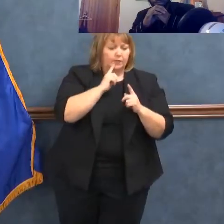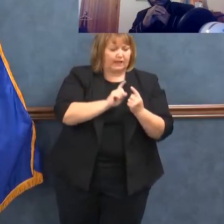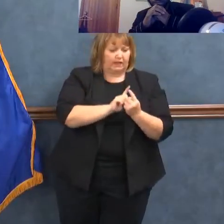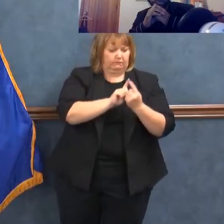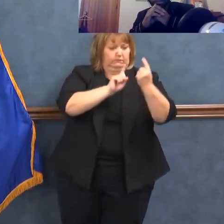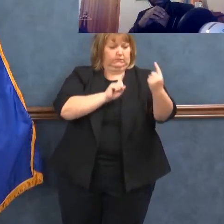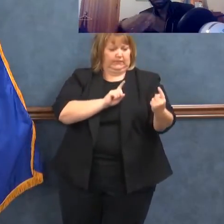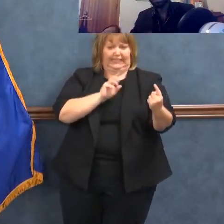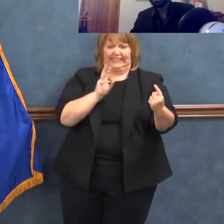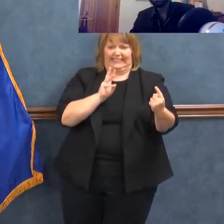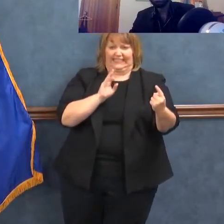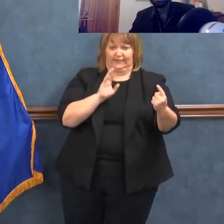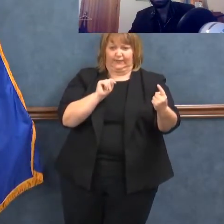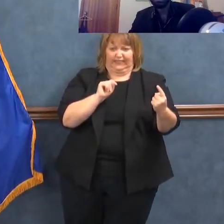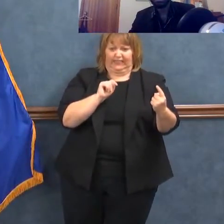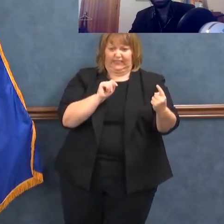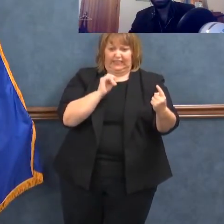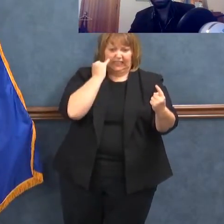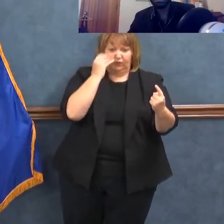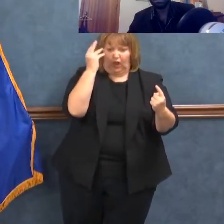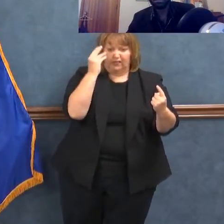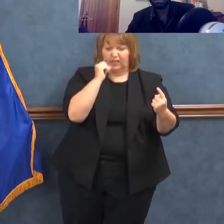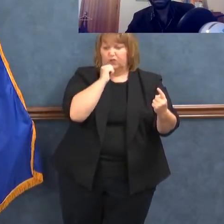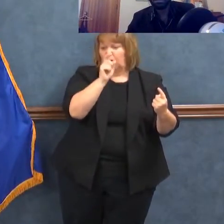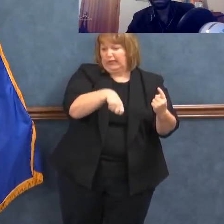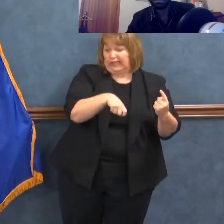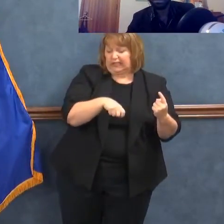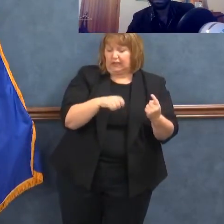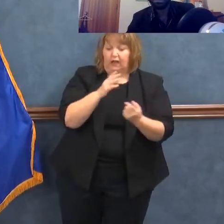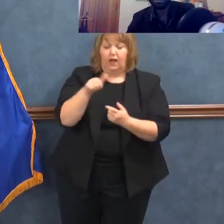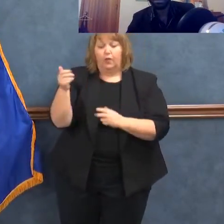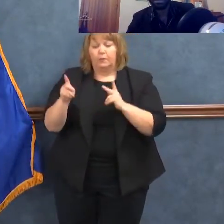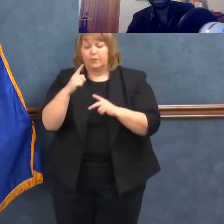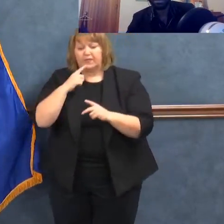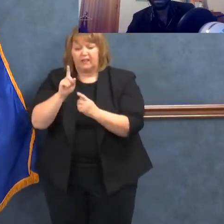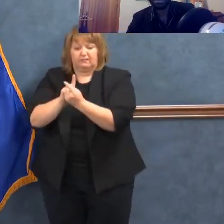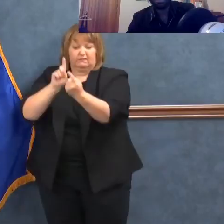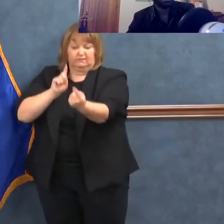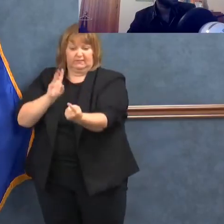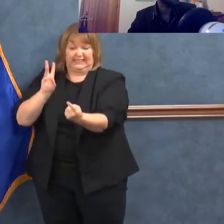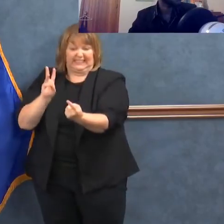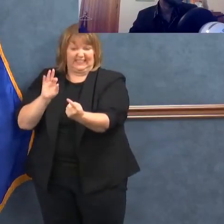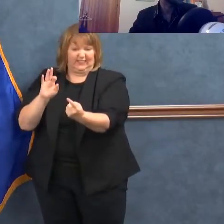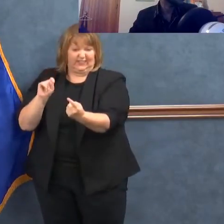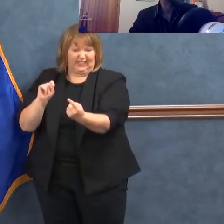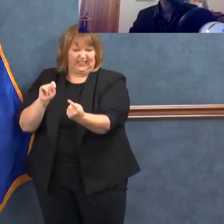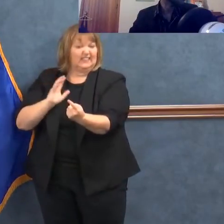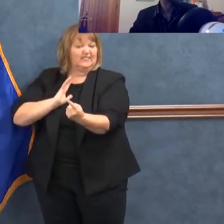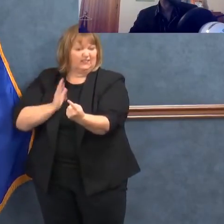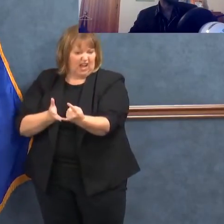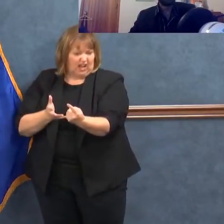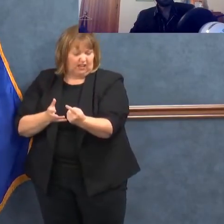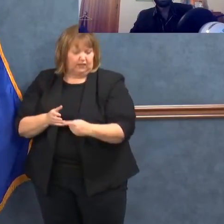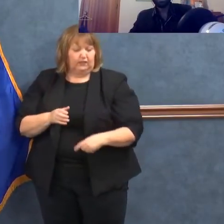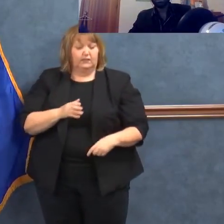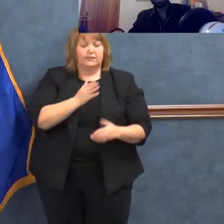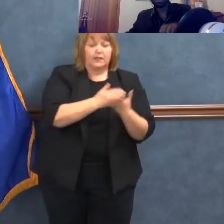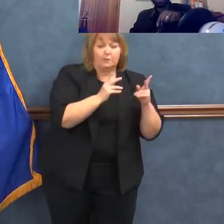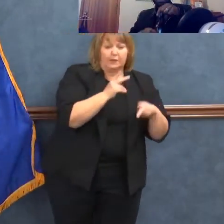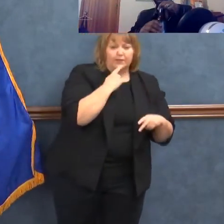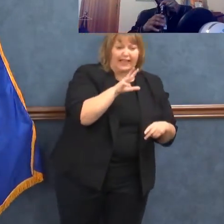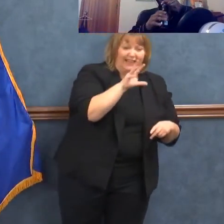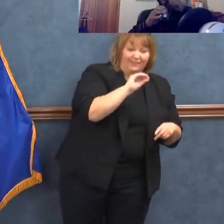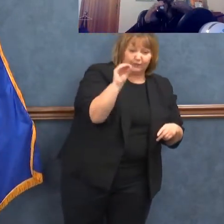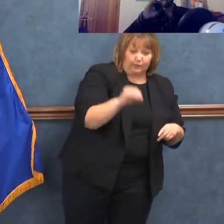you don't need if you're outside. Others will tell you that you do. They will tell you that you should only have 25% capacity, not 50. There's plenty of